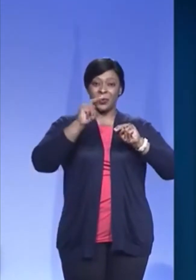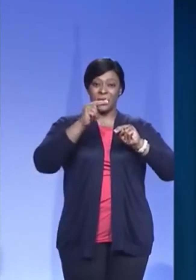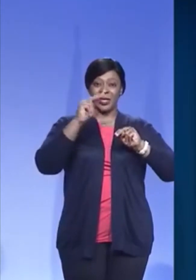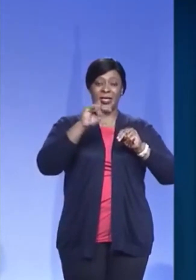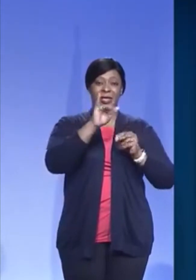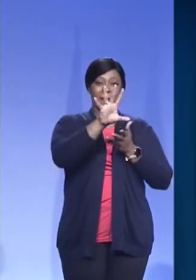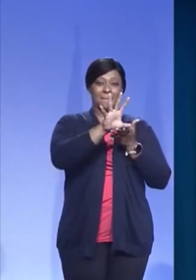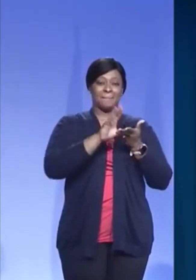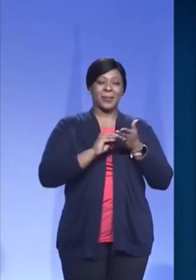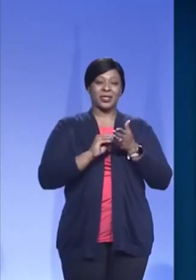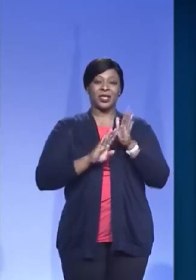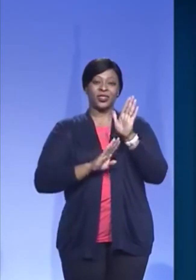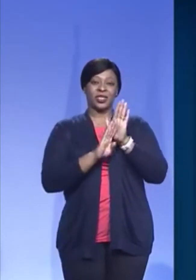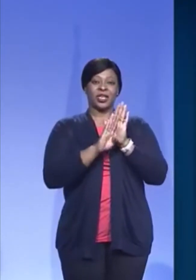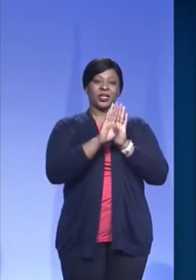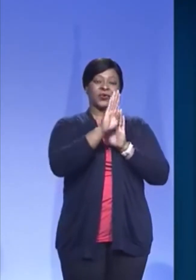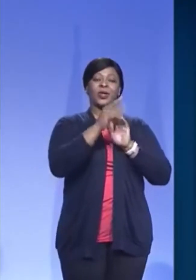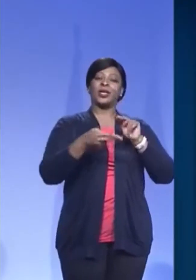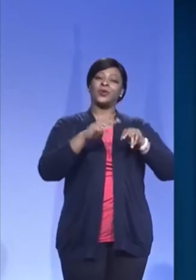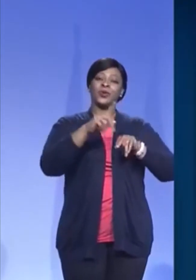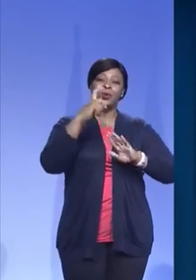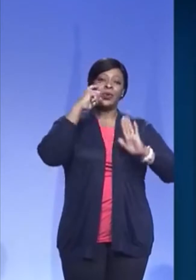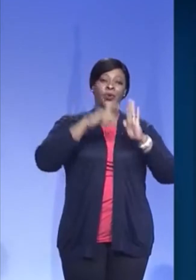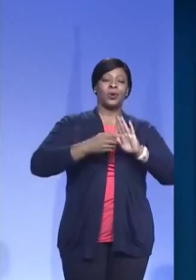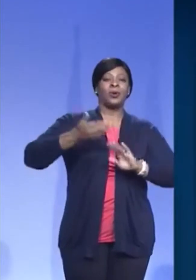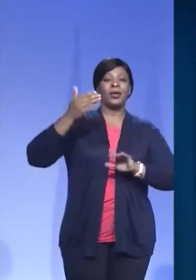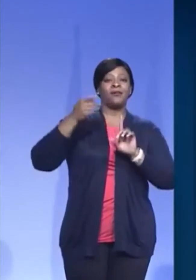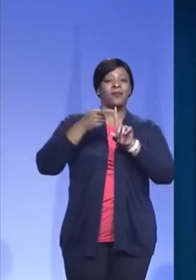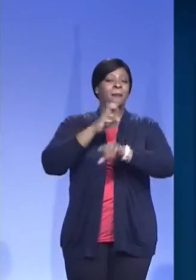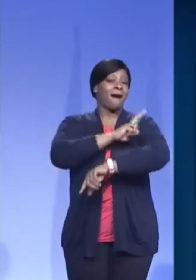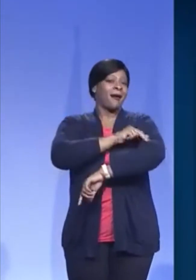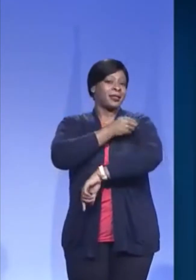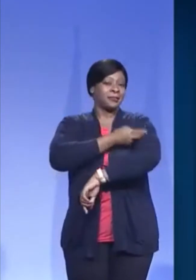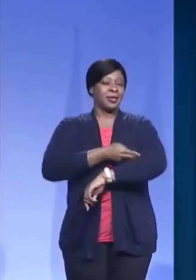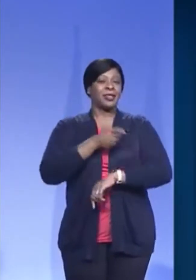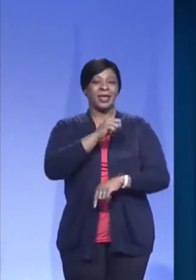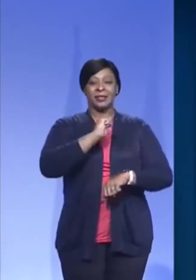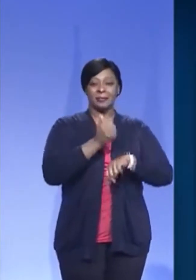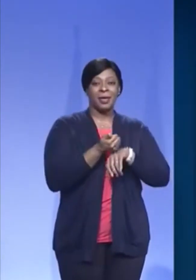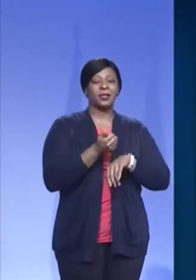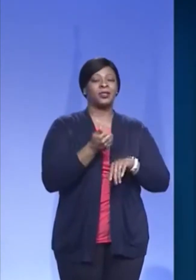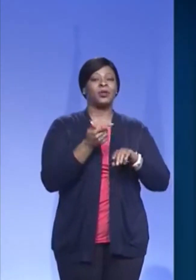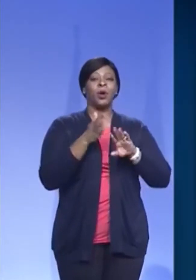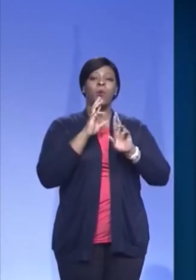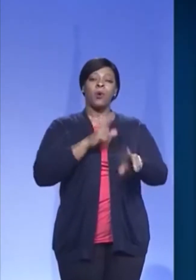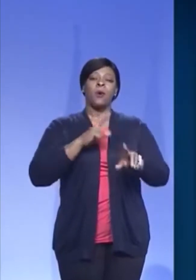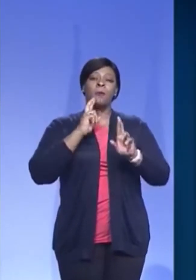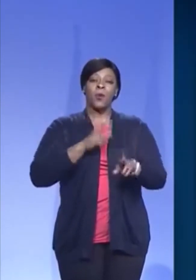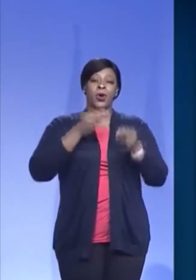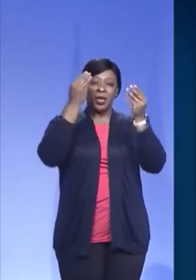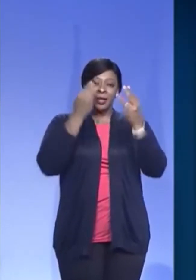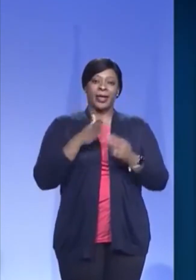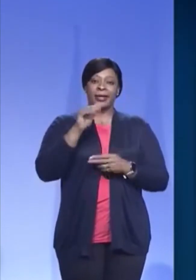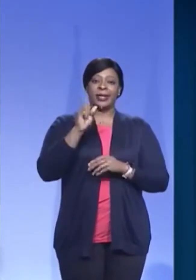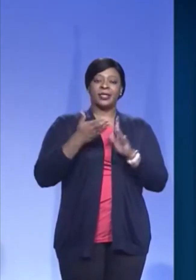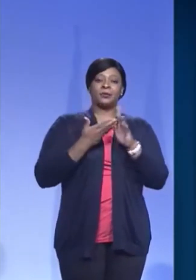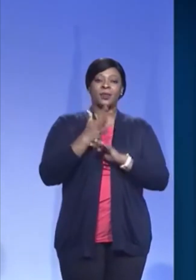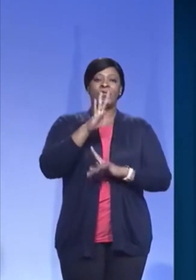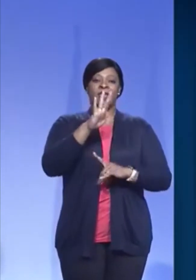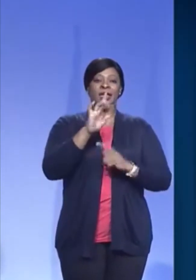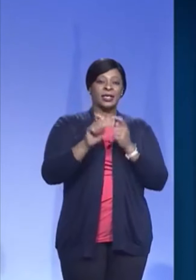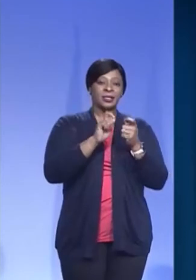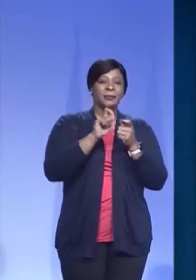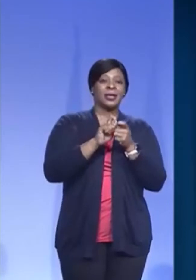the trajectory of increase that you saw in the hospitals. This is based on the reported cases by their specimen date